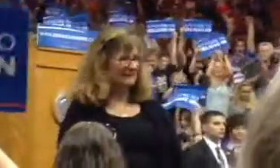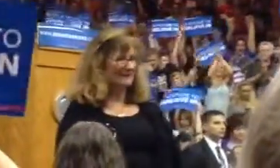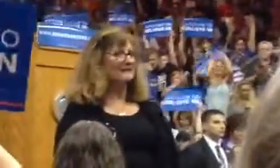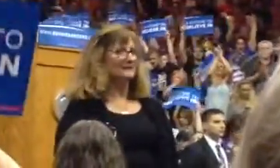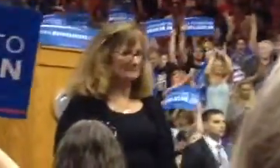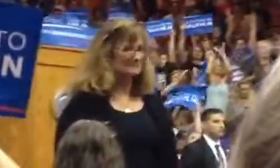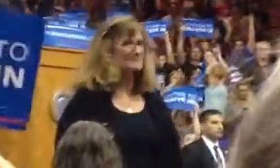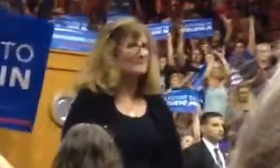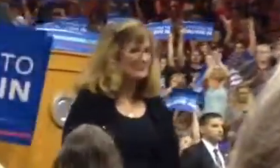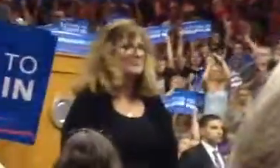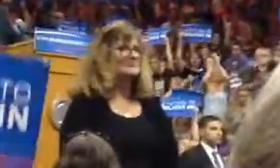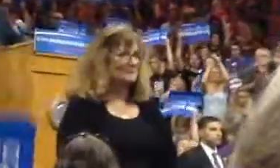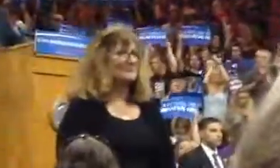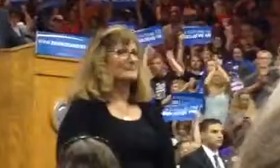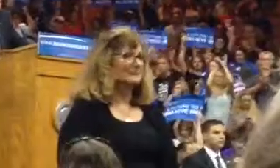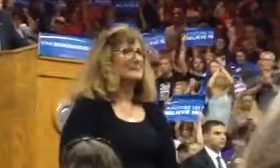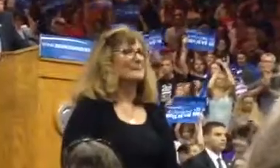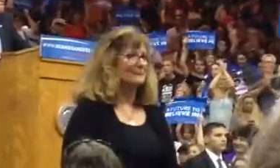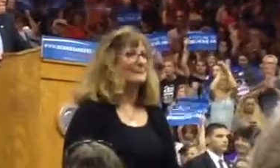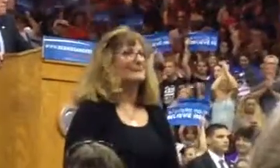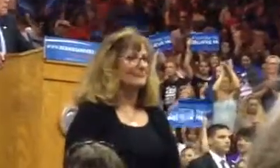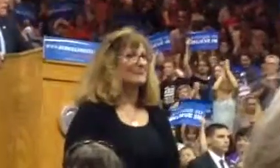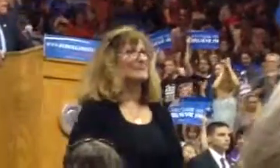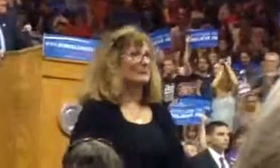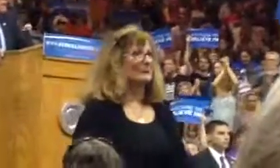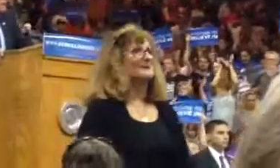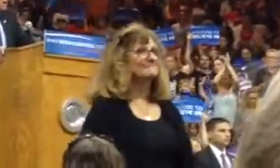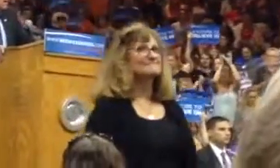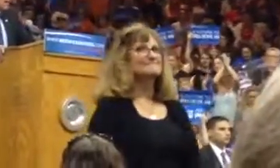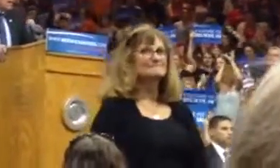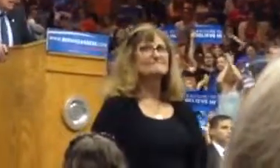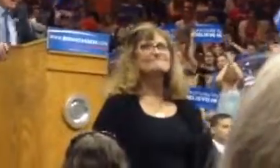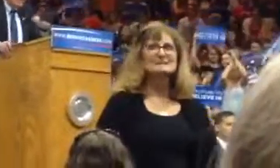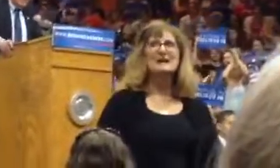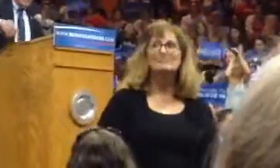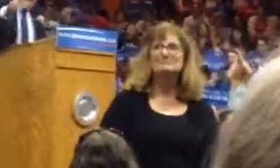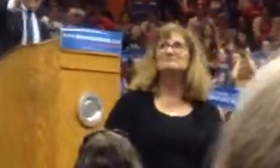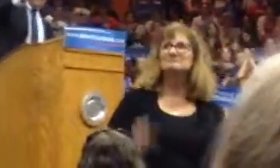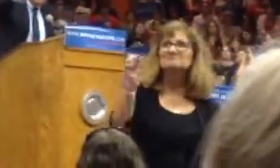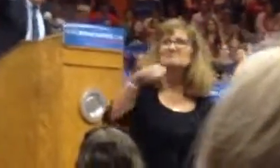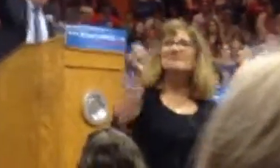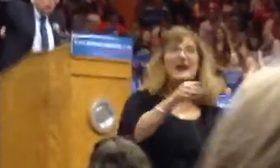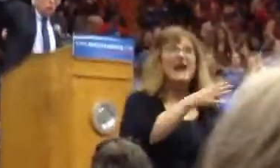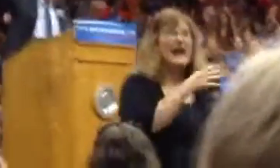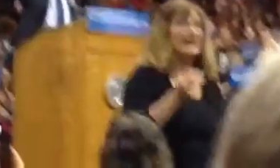Defeat Donald Trump.